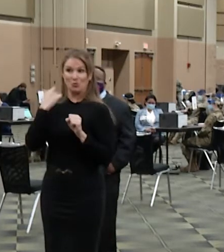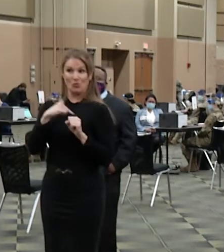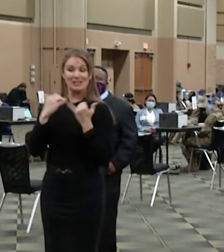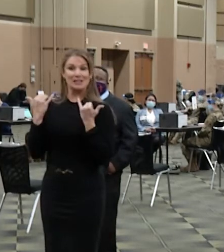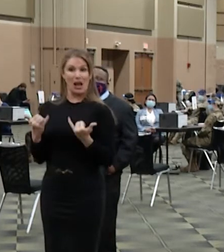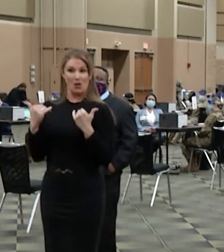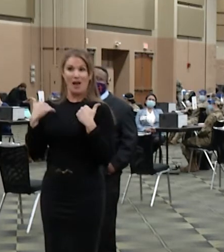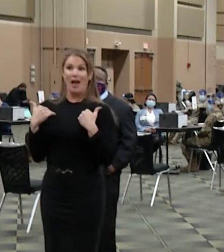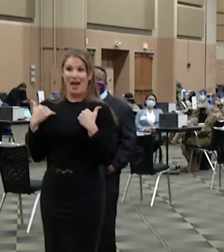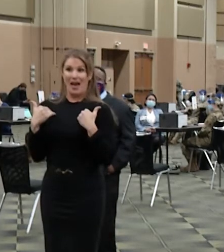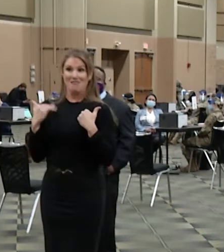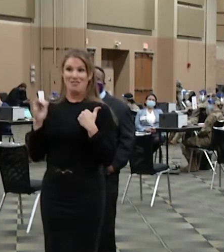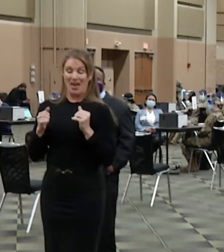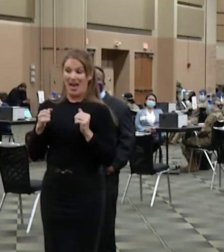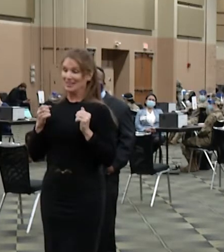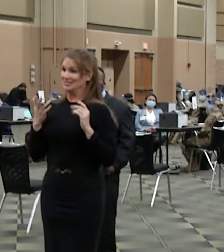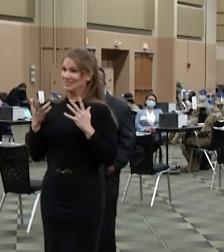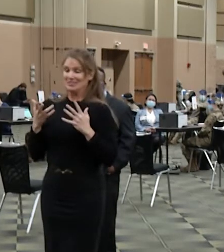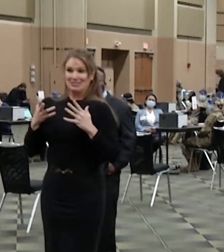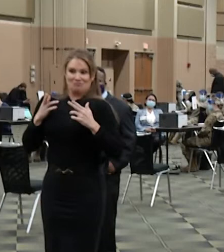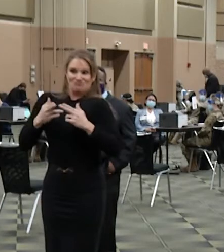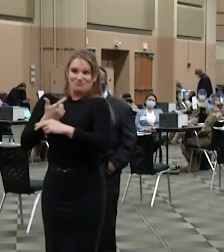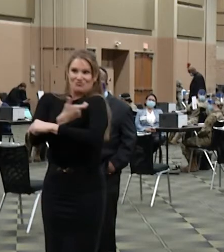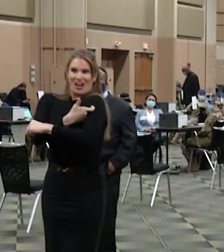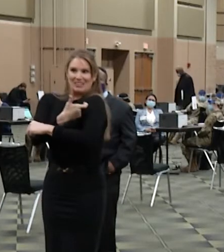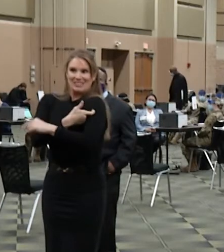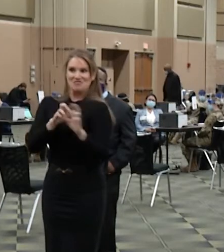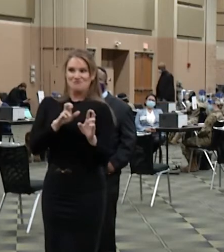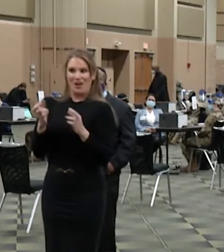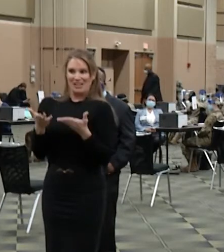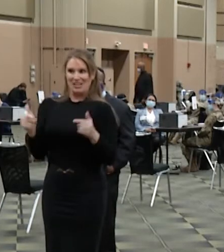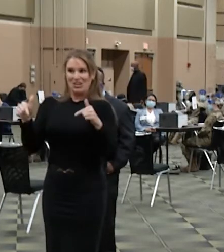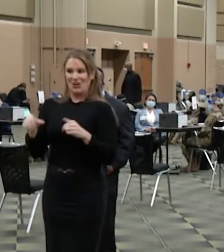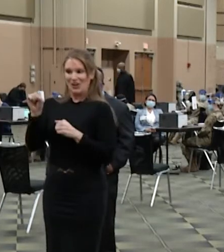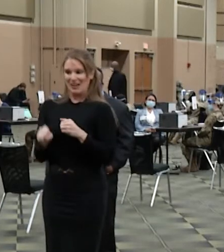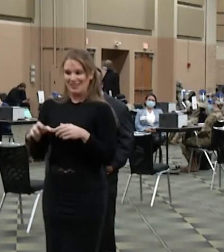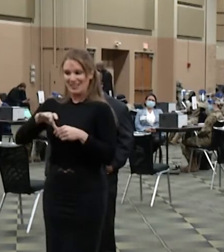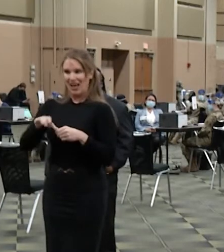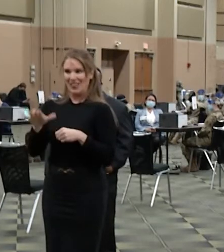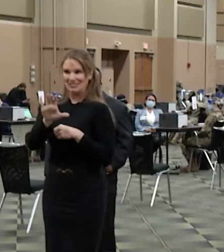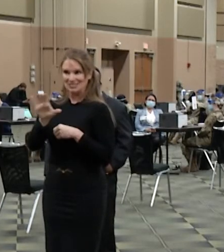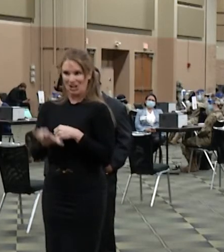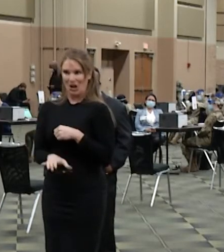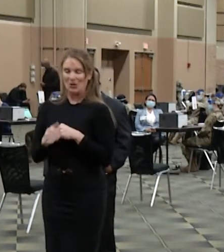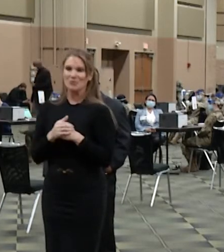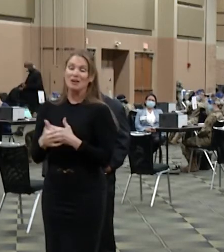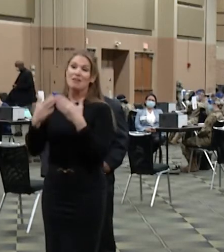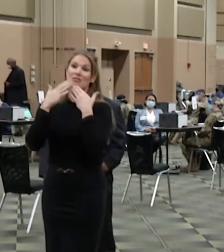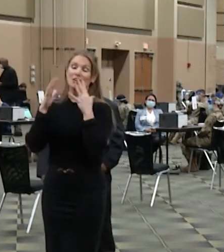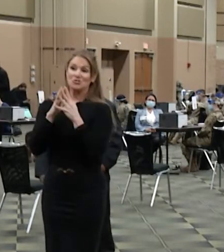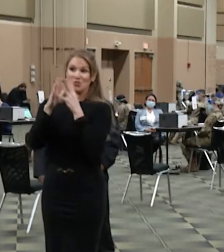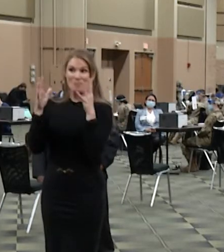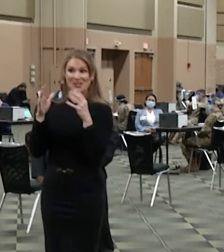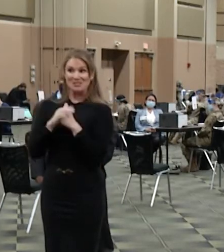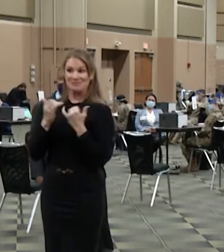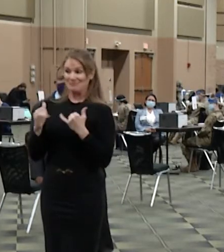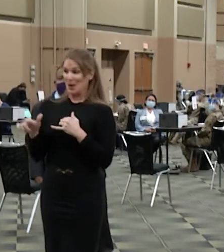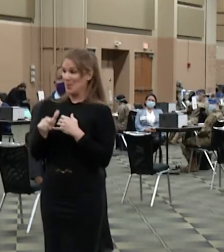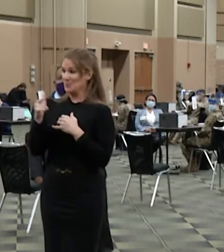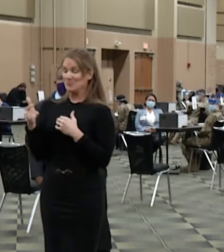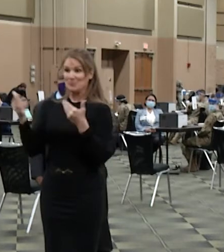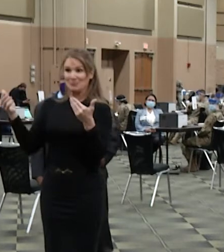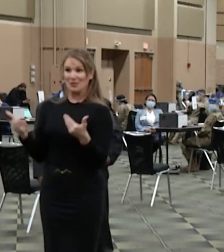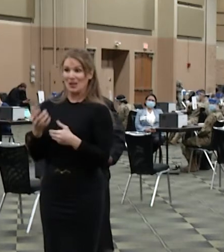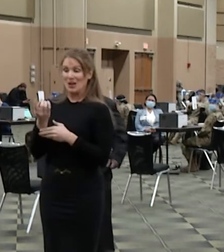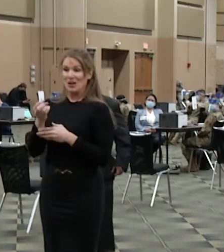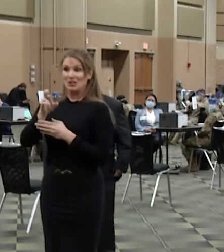to have that urgent vaccine here in the Southland region. So thank you so much, and with that, I will